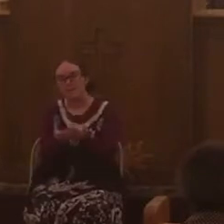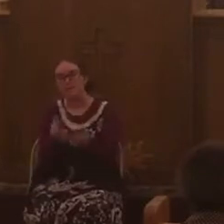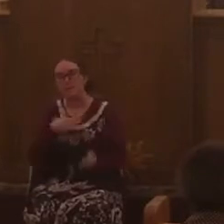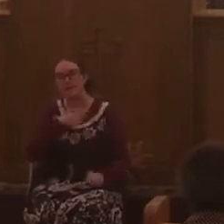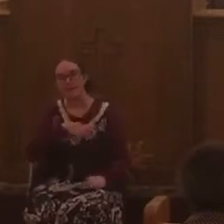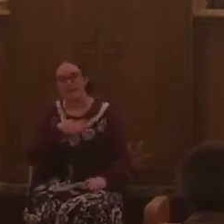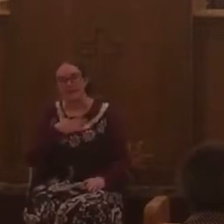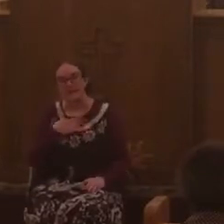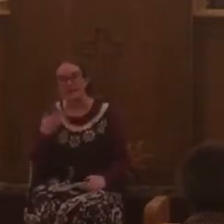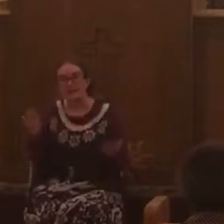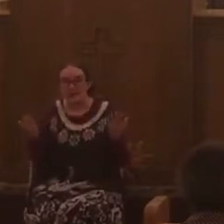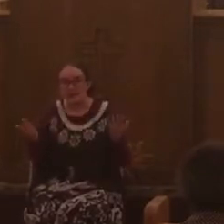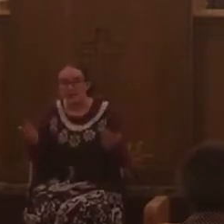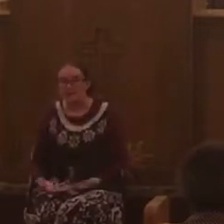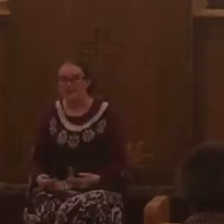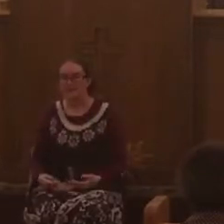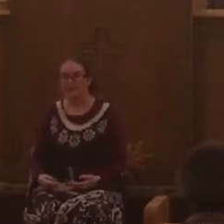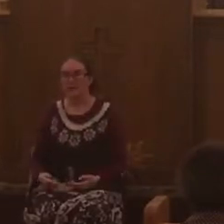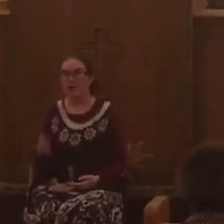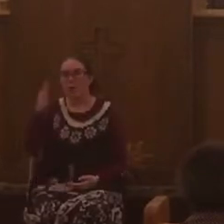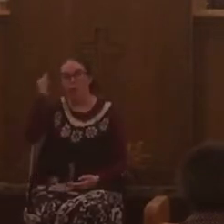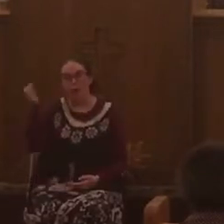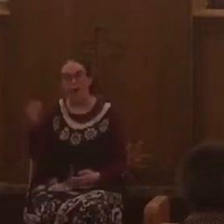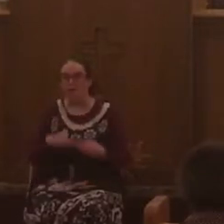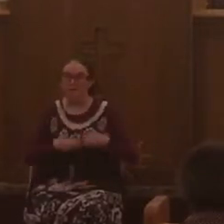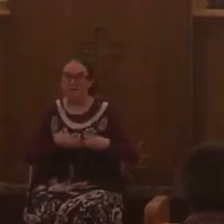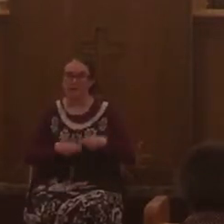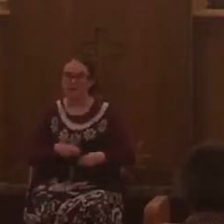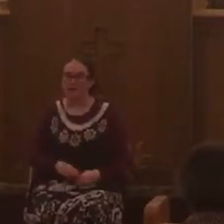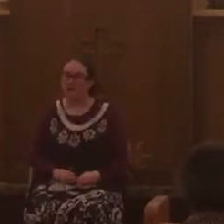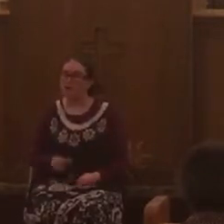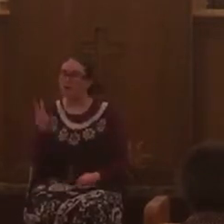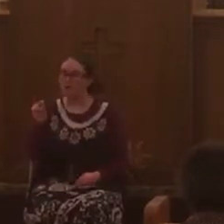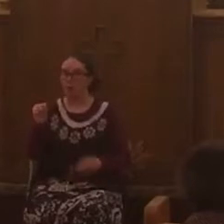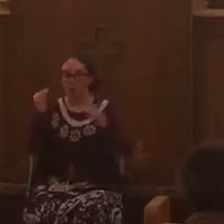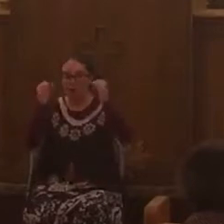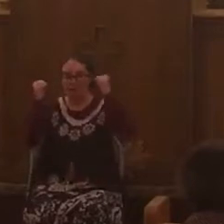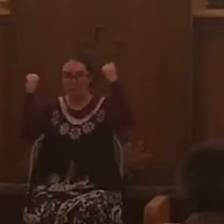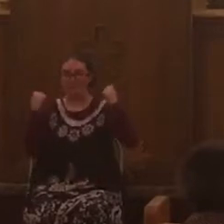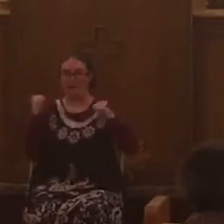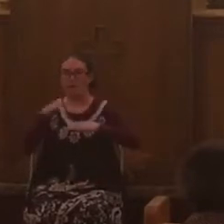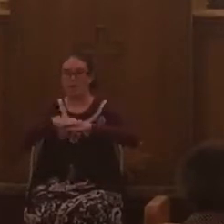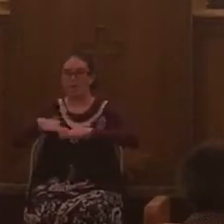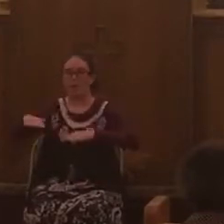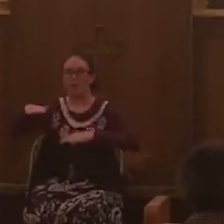all these crazy things. And then they have to fight the girl they're supposed to be exercising the spirits out of.